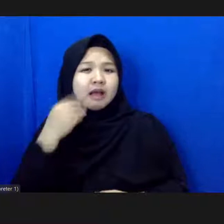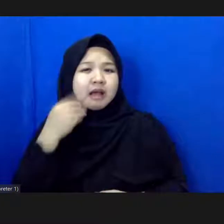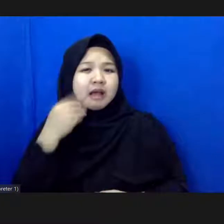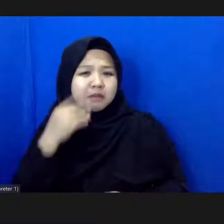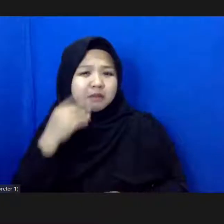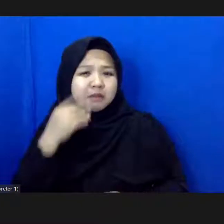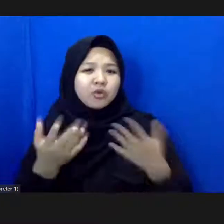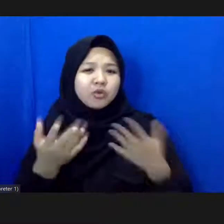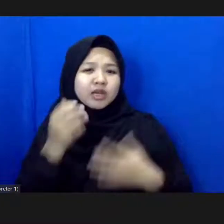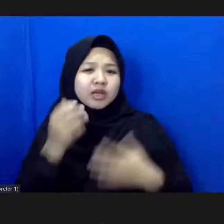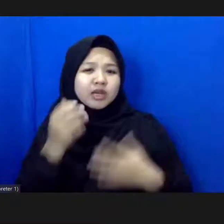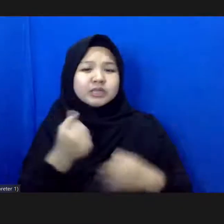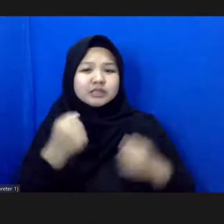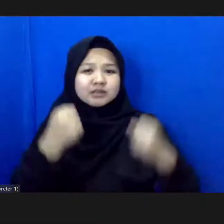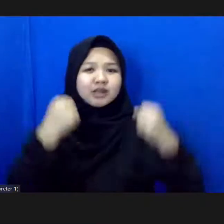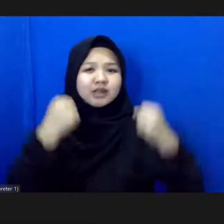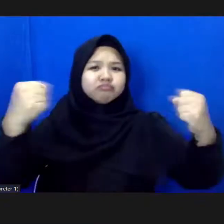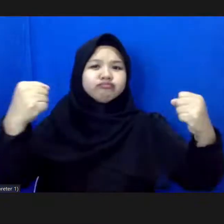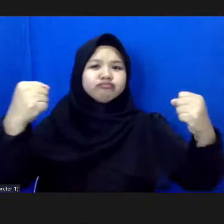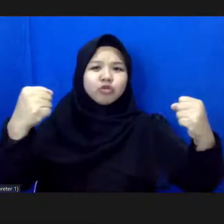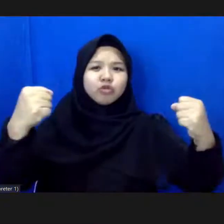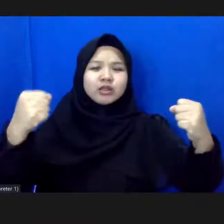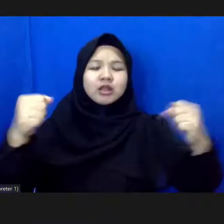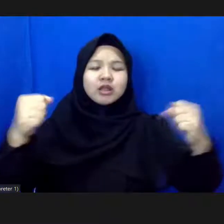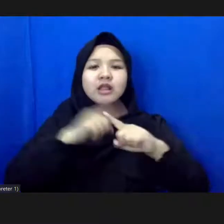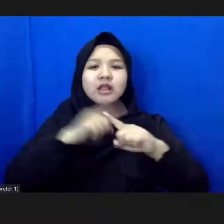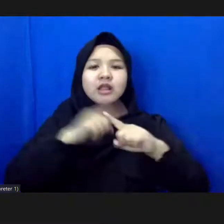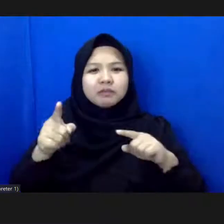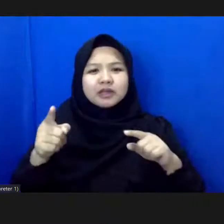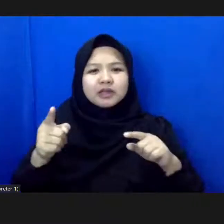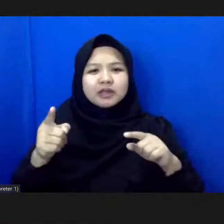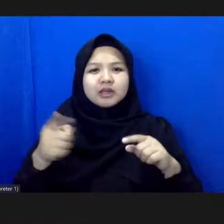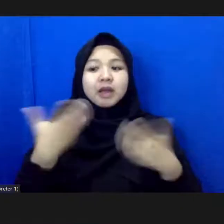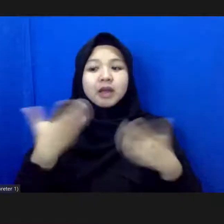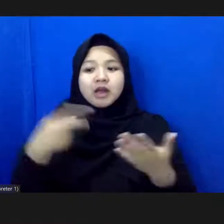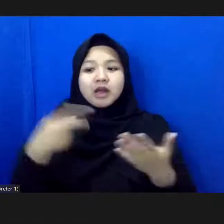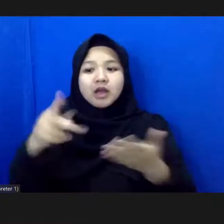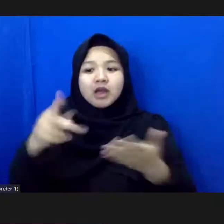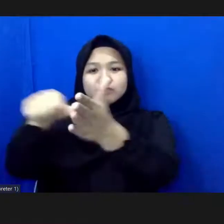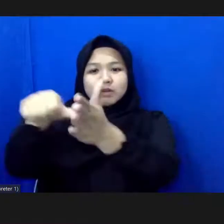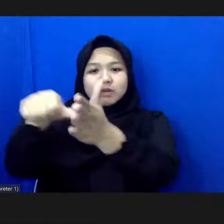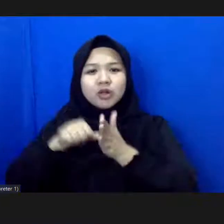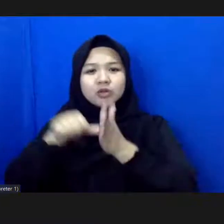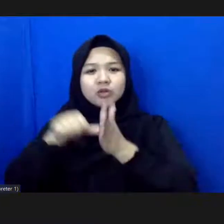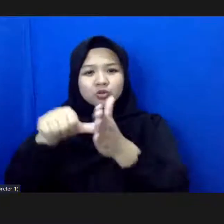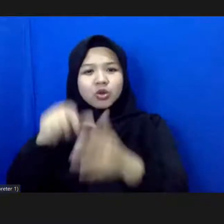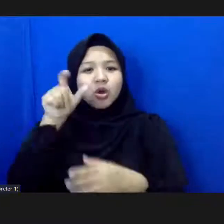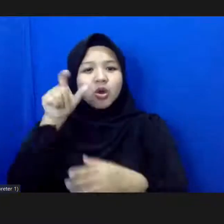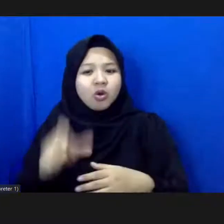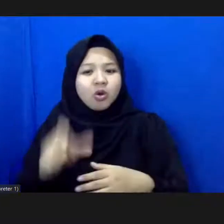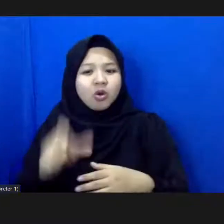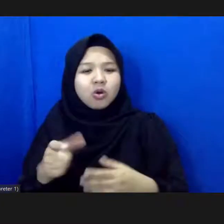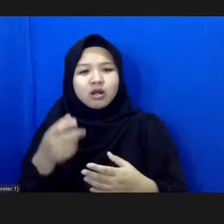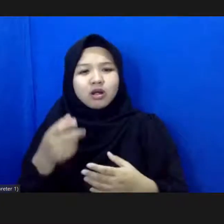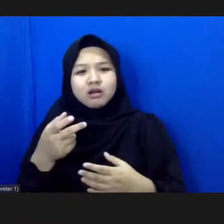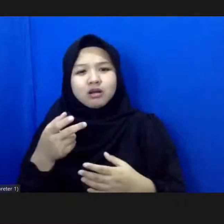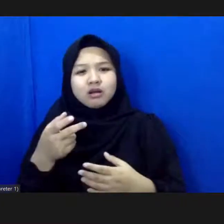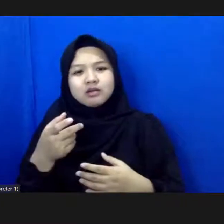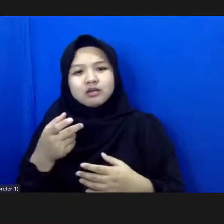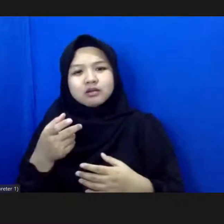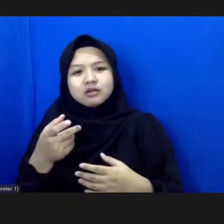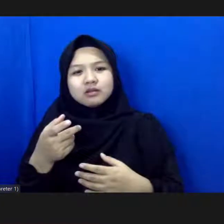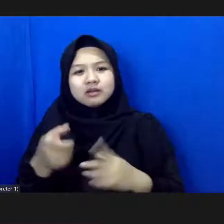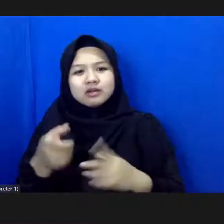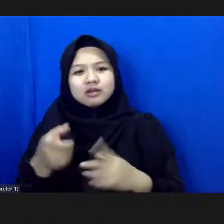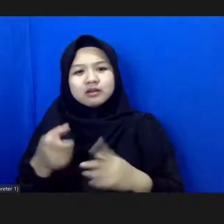can be resilient more than the other, and then we have to help each other. Like some of us, like even from a week or